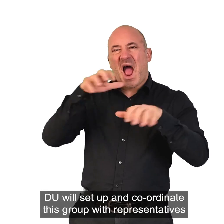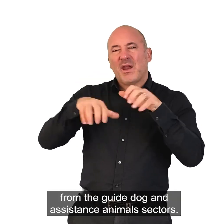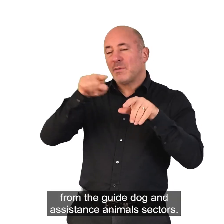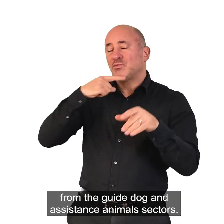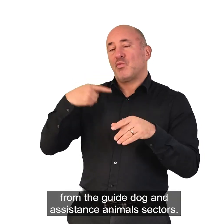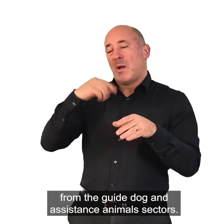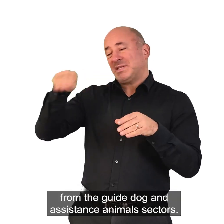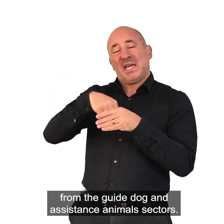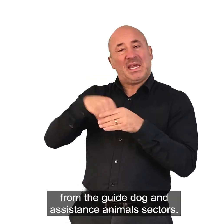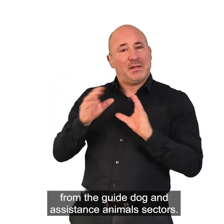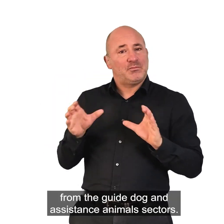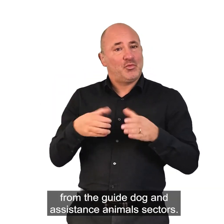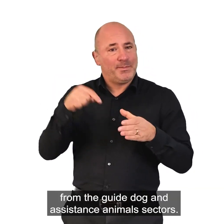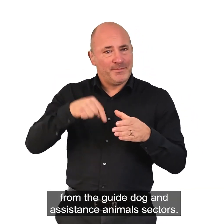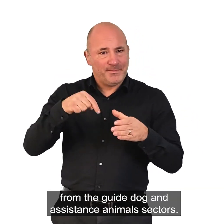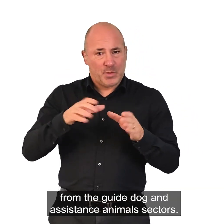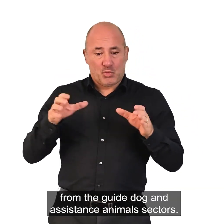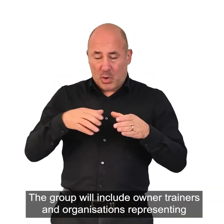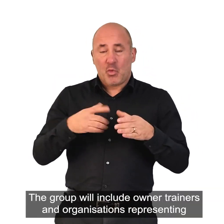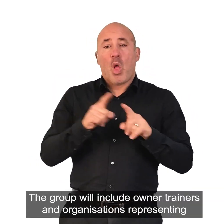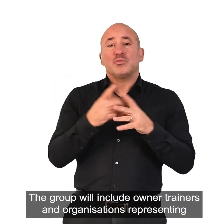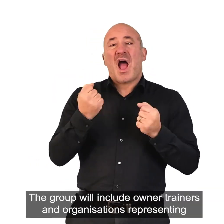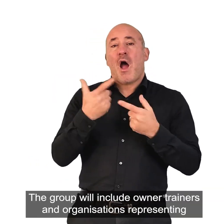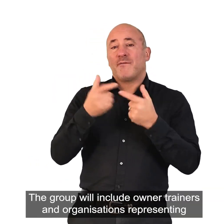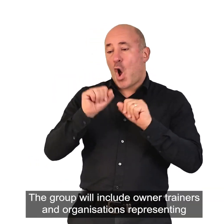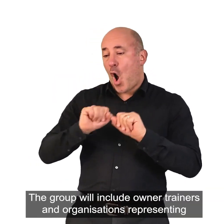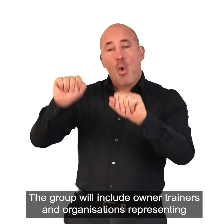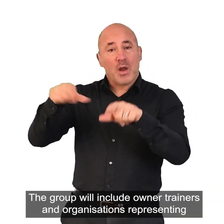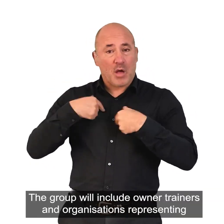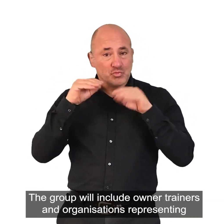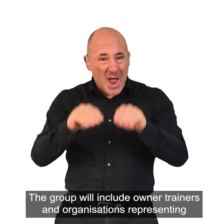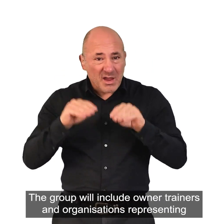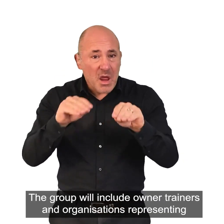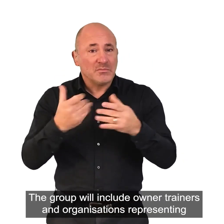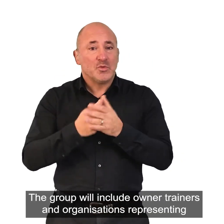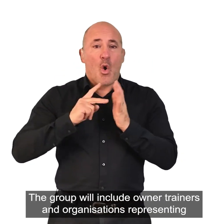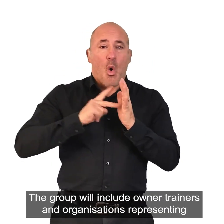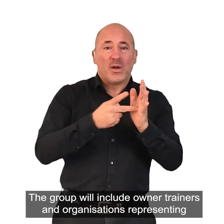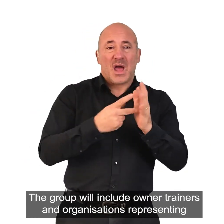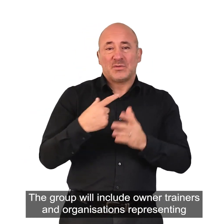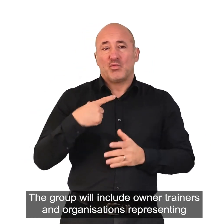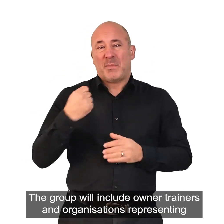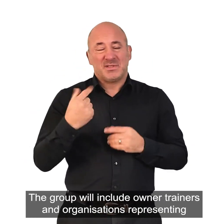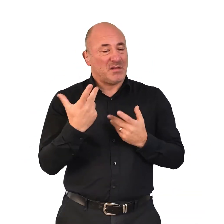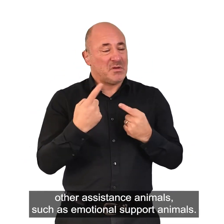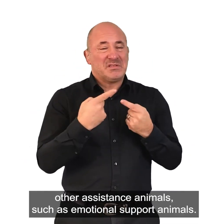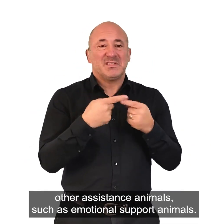from the guide dog and assistance animal sectors. The group will include owner-trainers and organisations representing other assistance